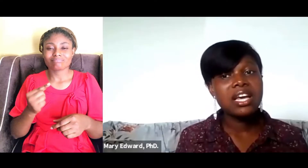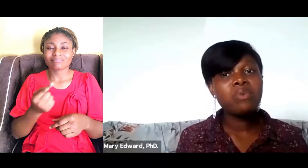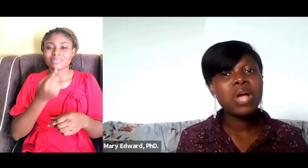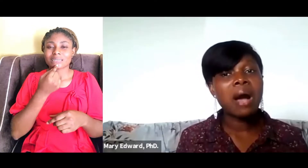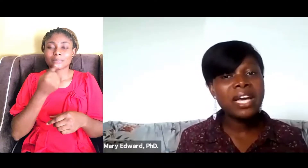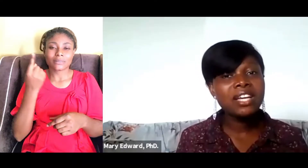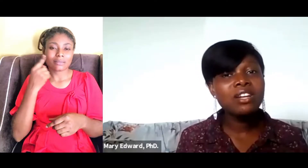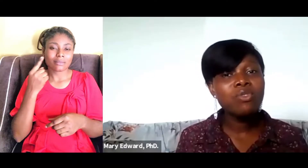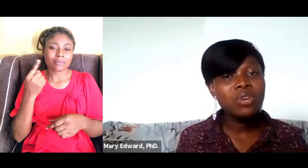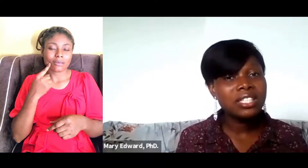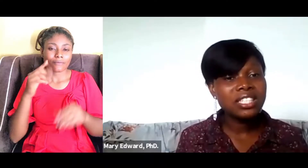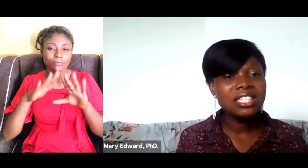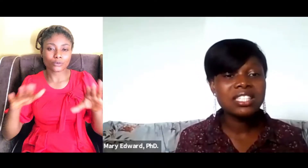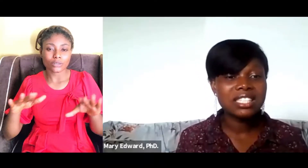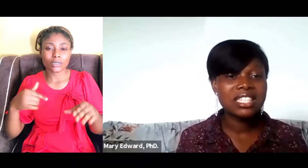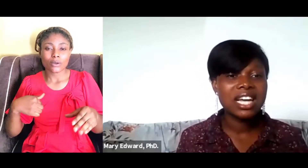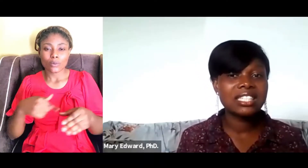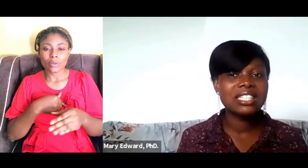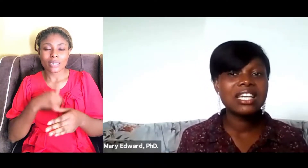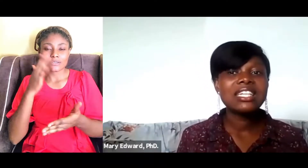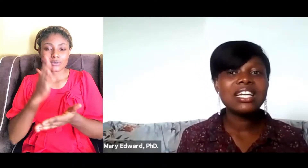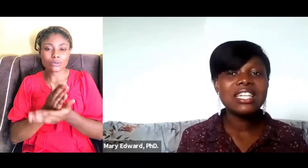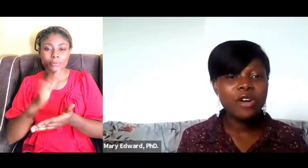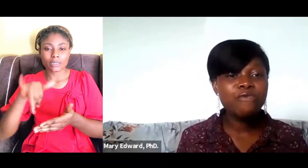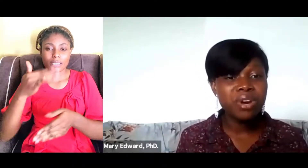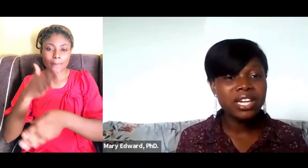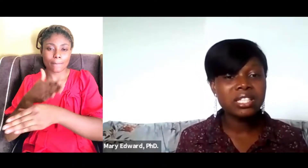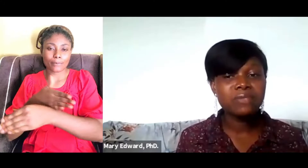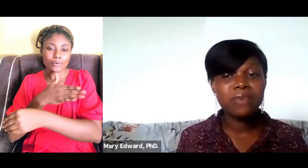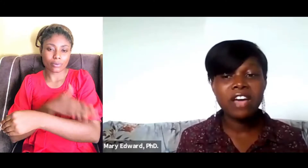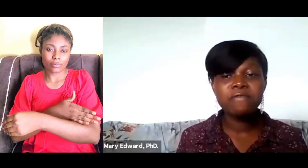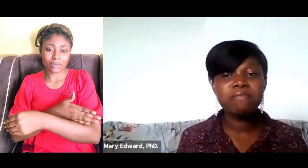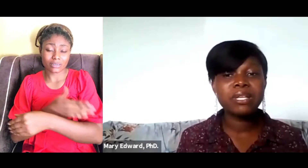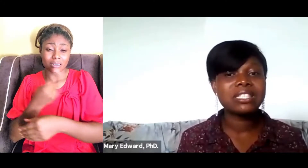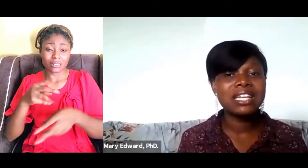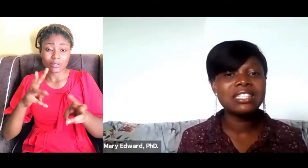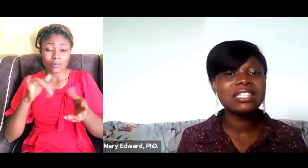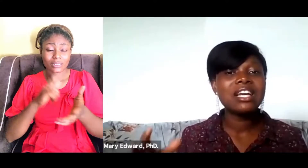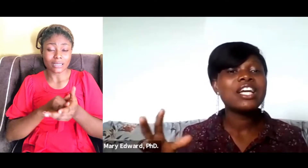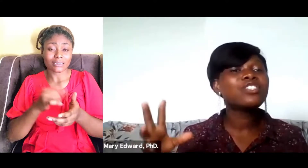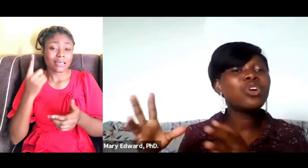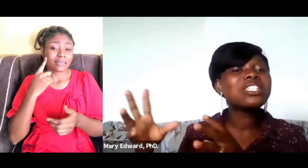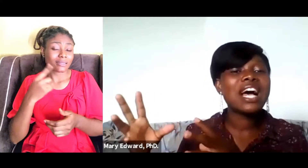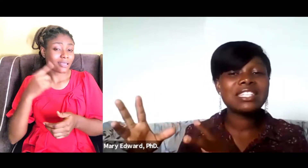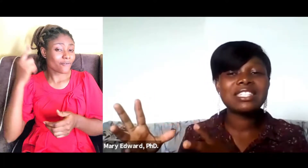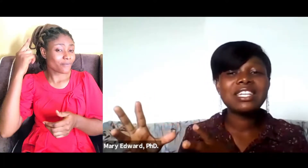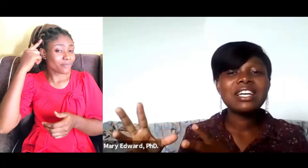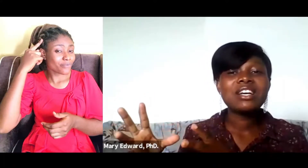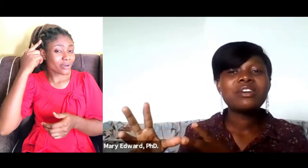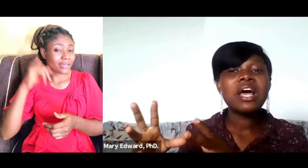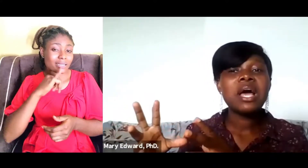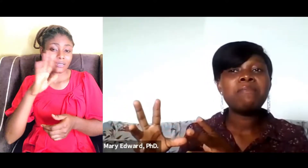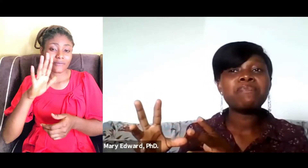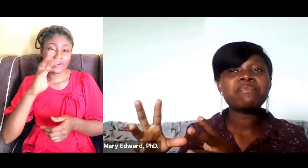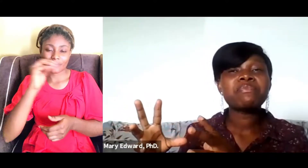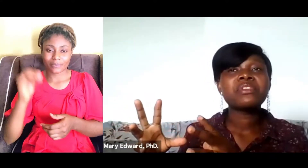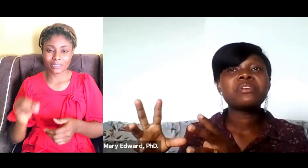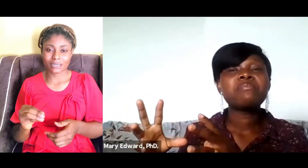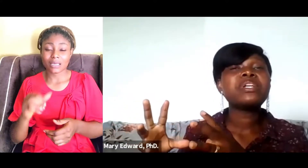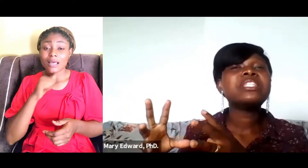progress, and we are making decisions such that the deaf brain is 5%. It's not as